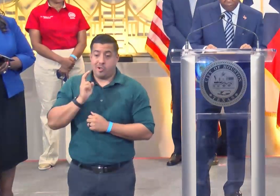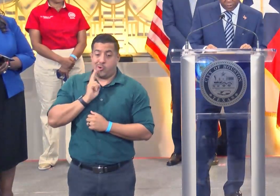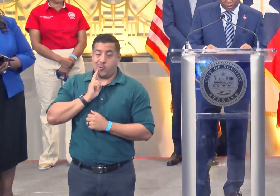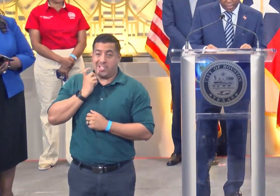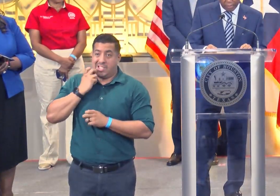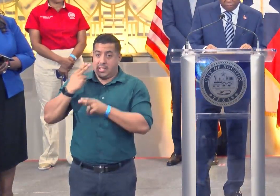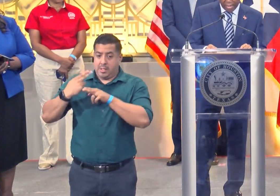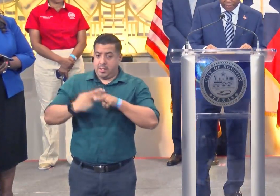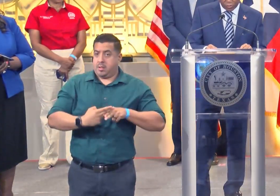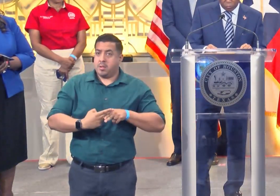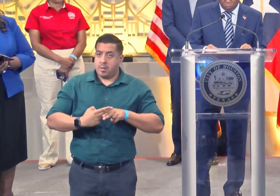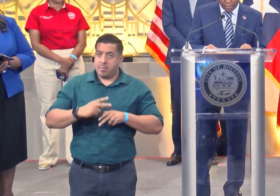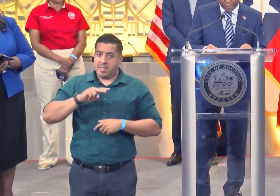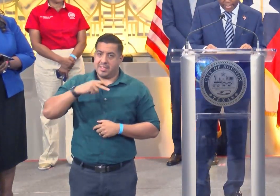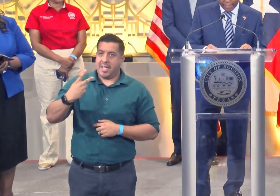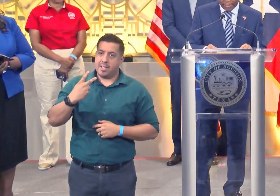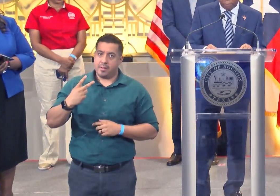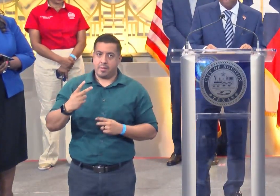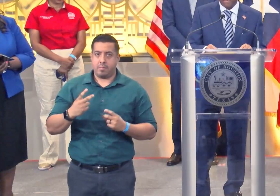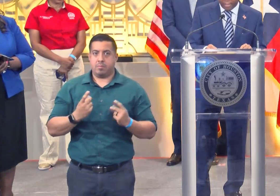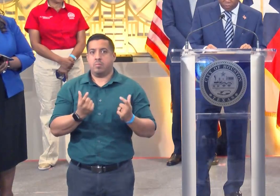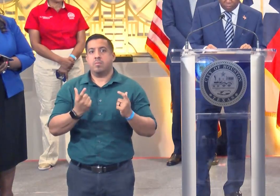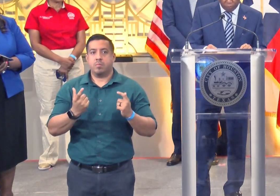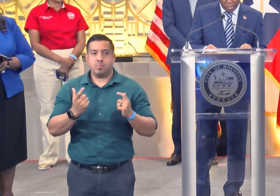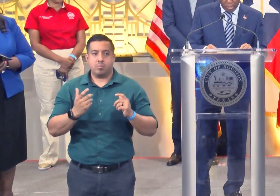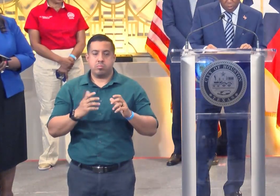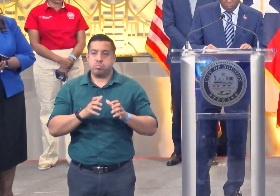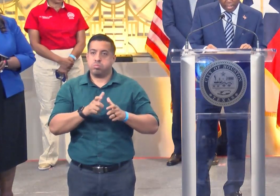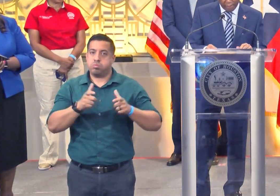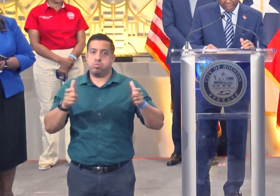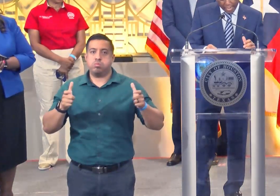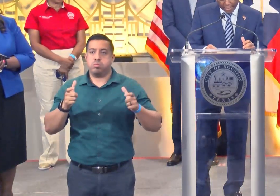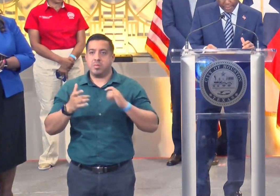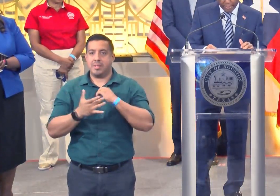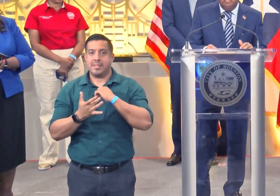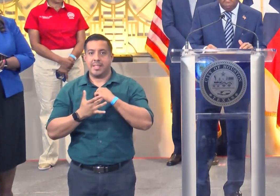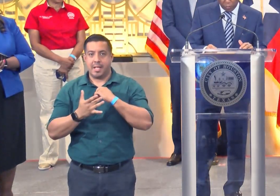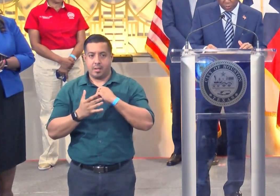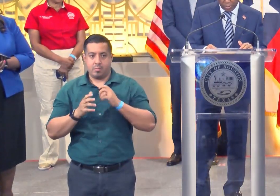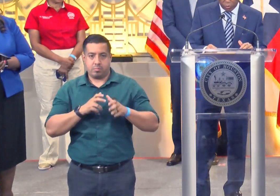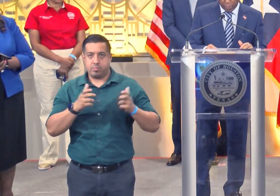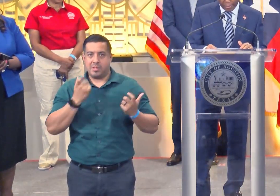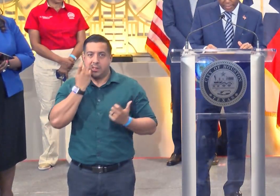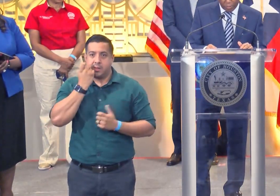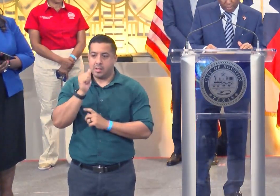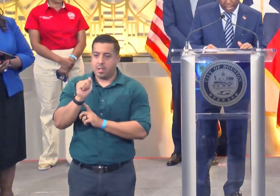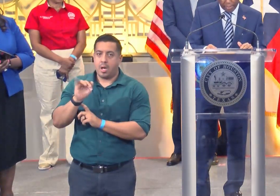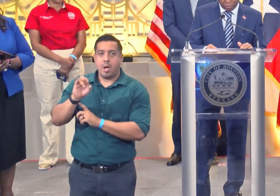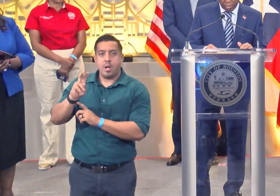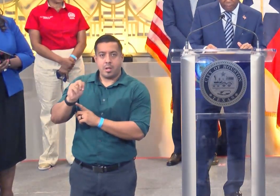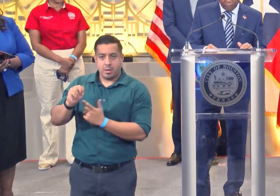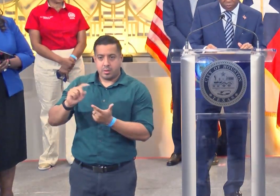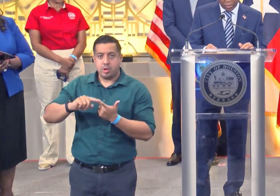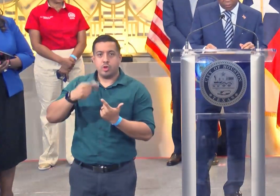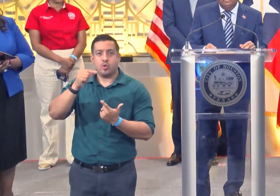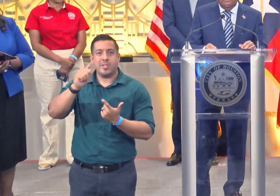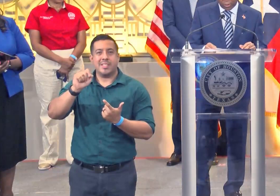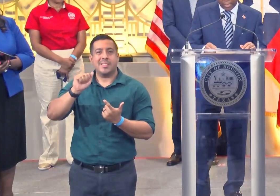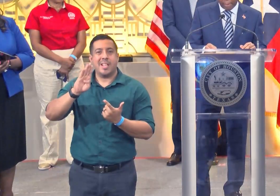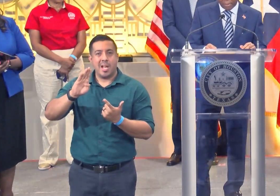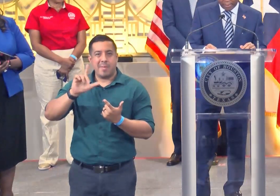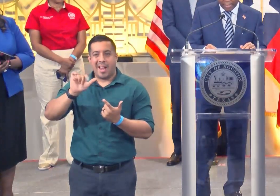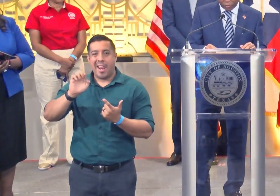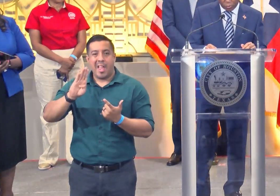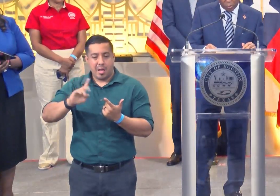named the second fastest growing tech hub in the nation. We have the ION, recently Greentown Labs, the city's